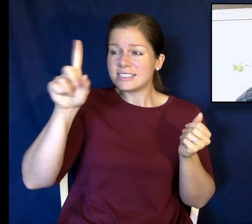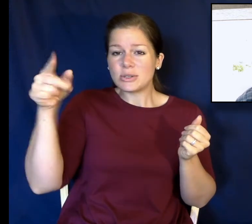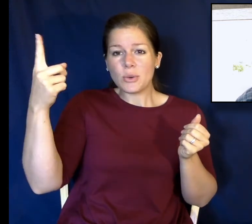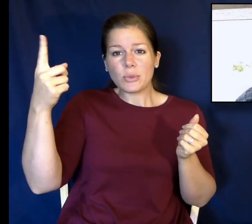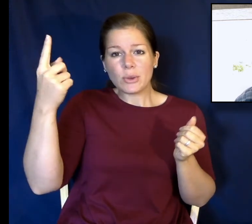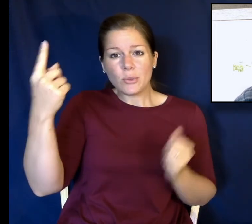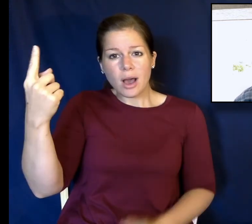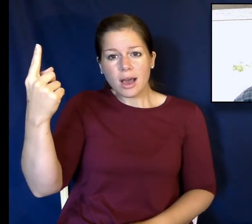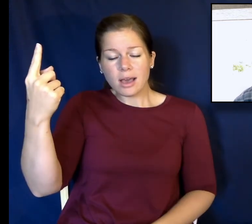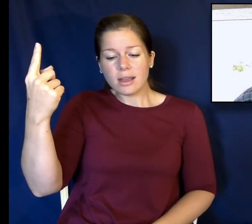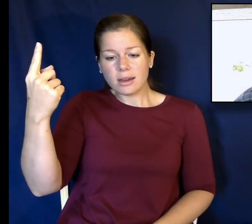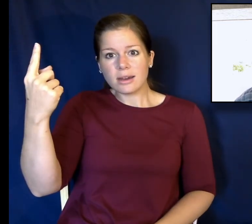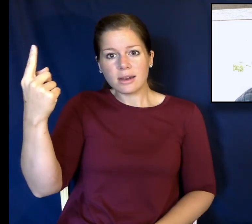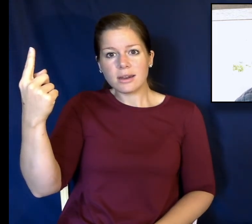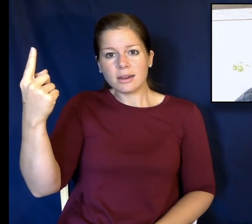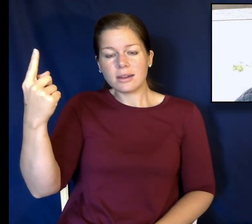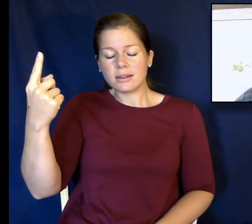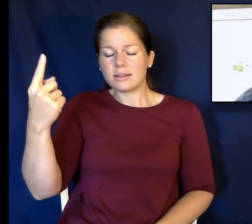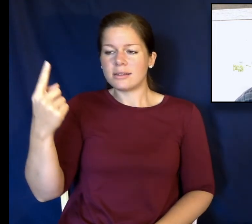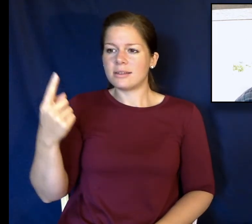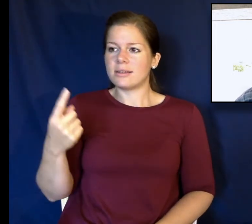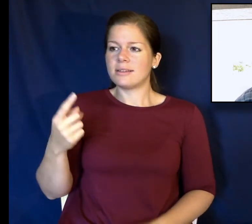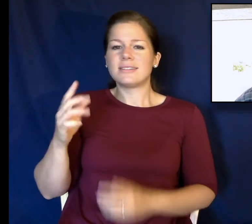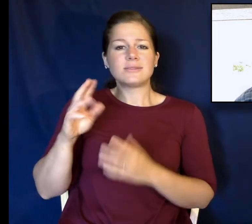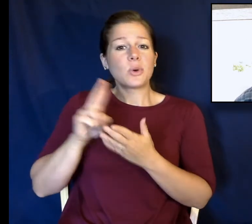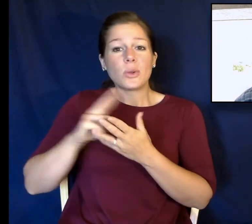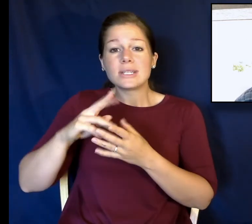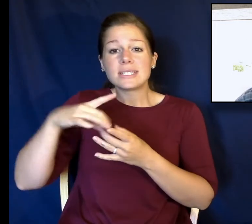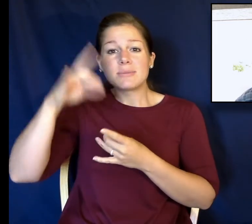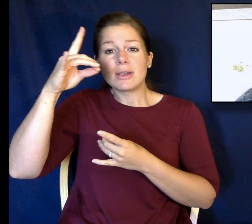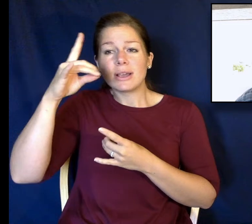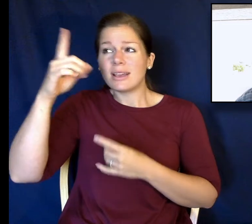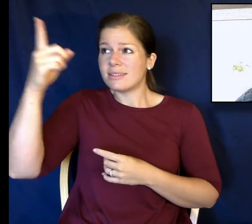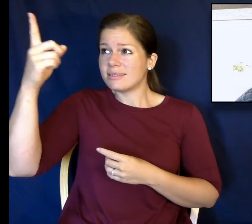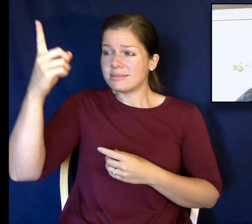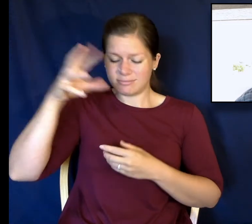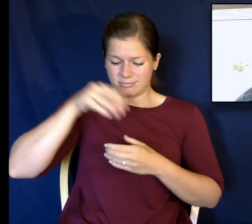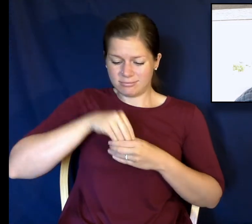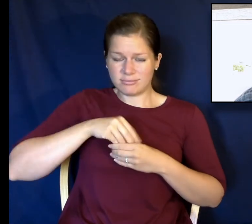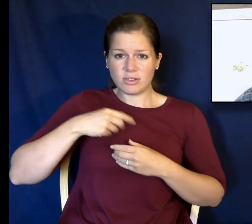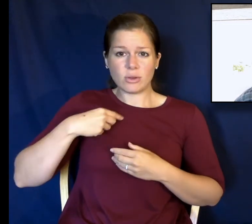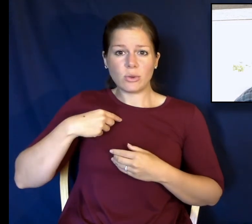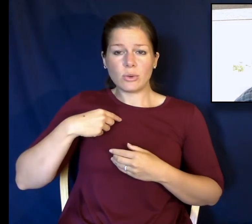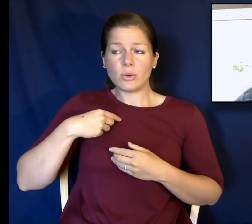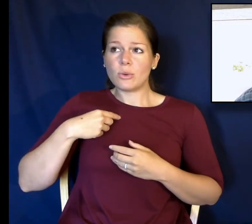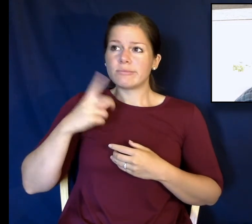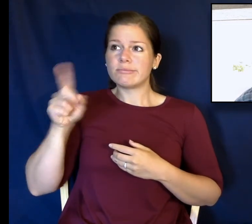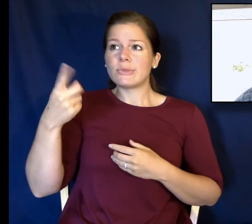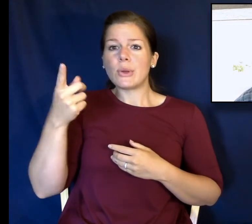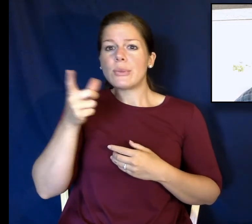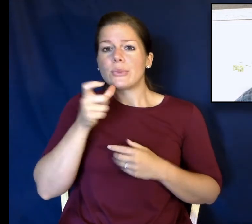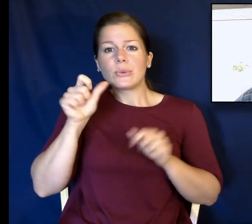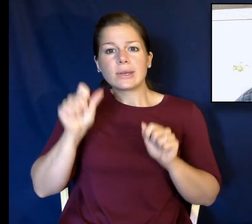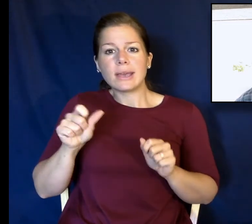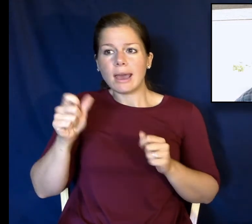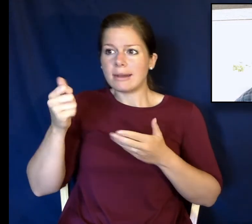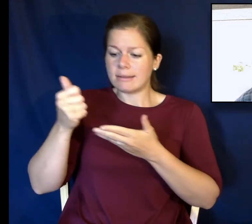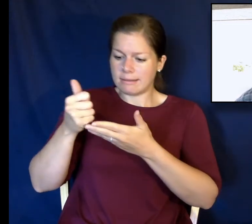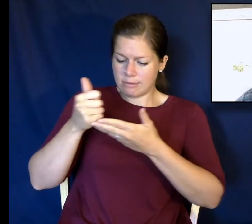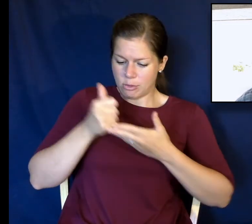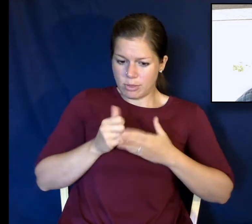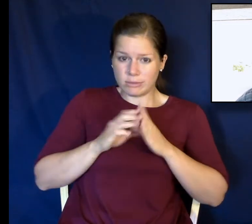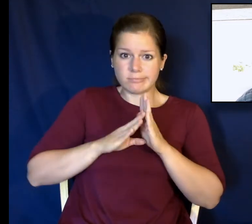the only one who can help us grow, who can help us die to ourselves and give to God what